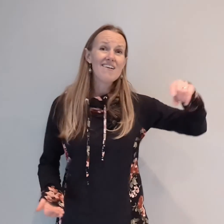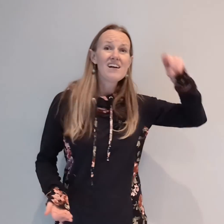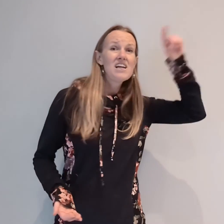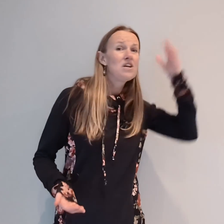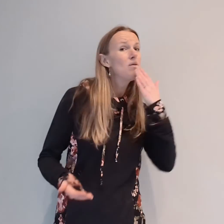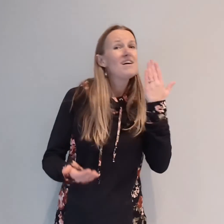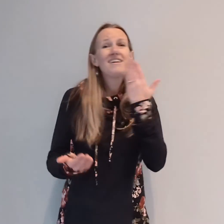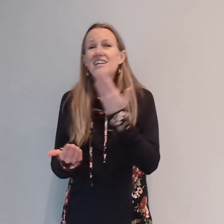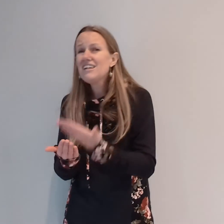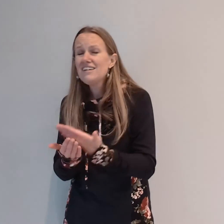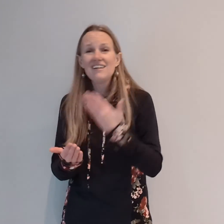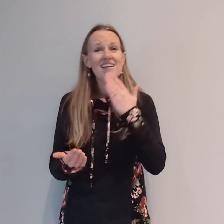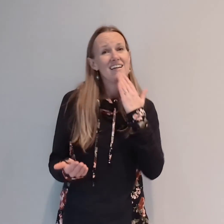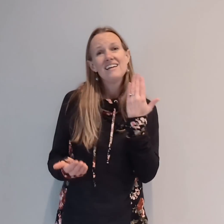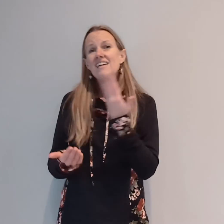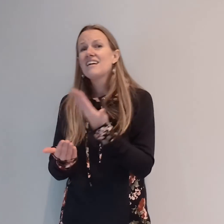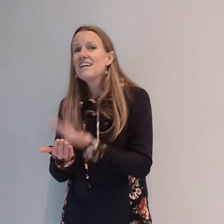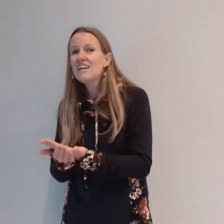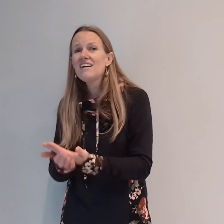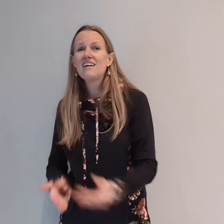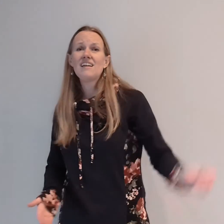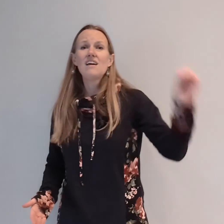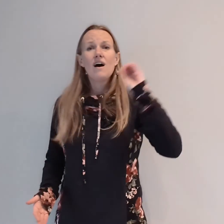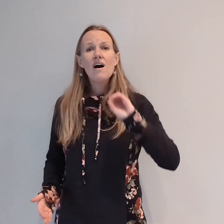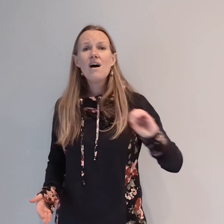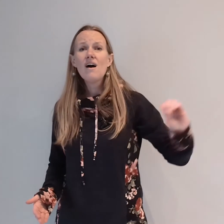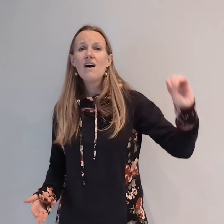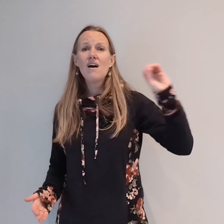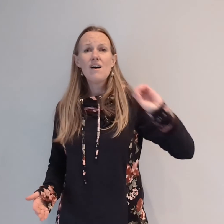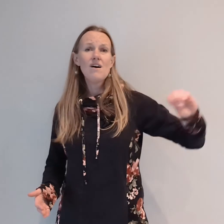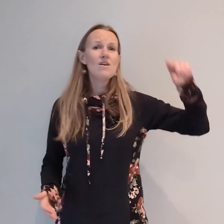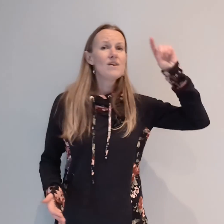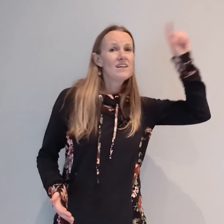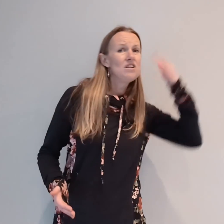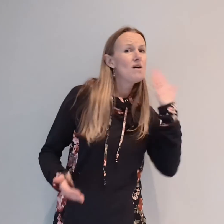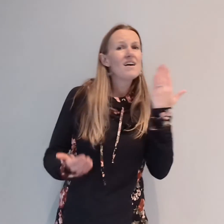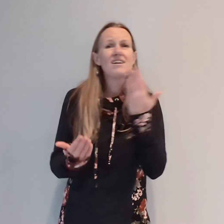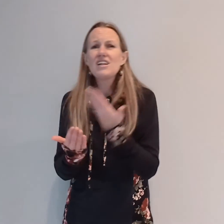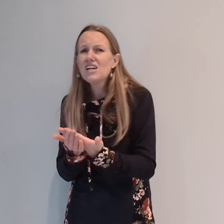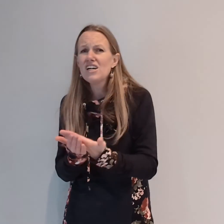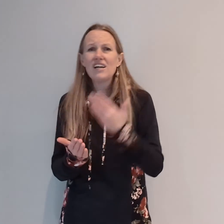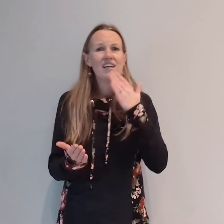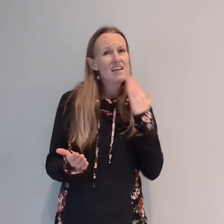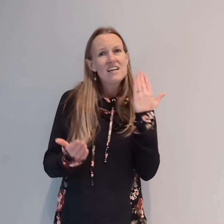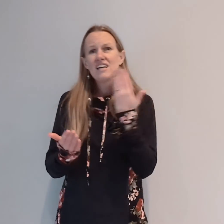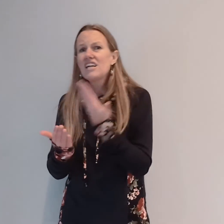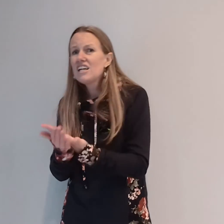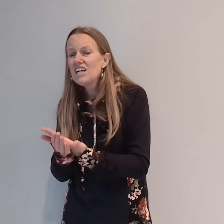Oh, you are good, good. Oh, and you are good,